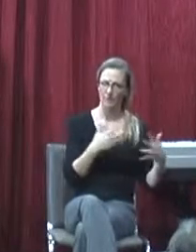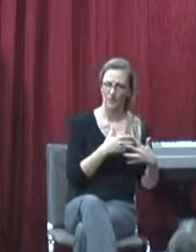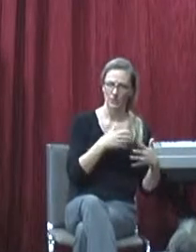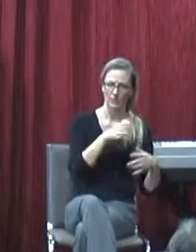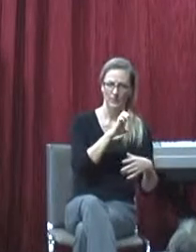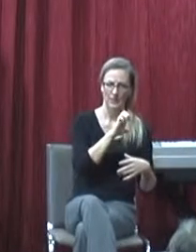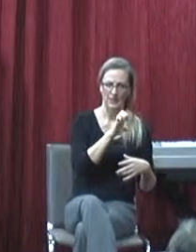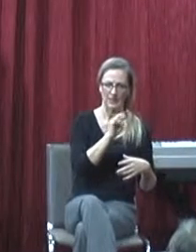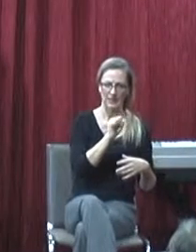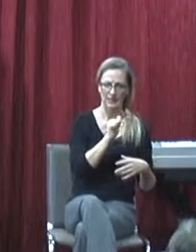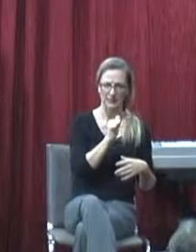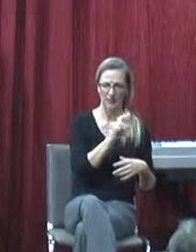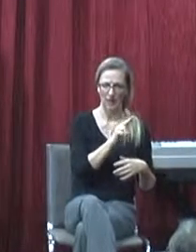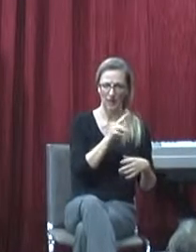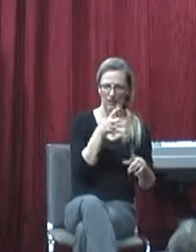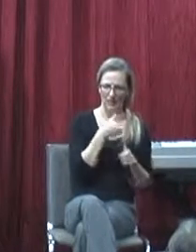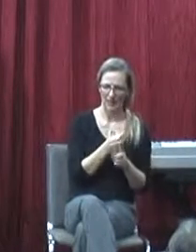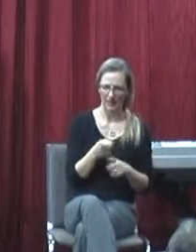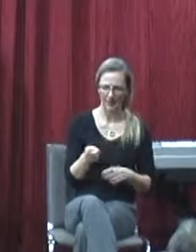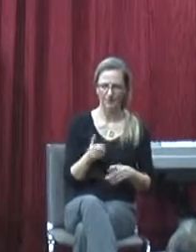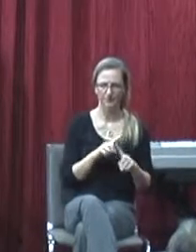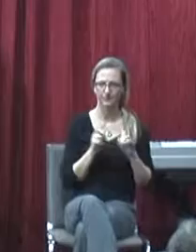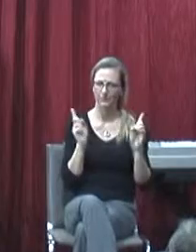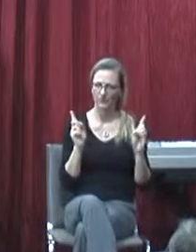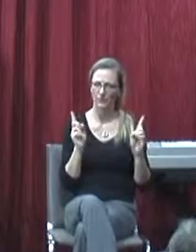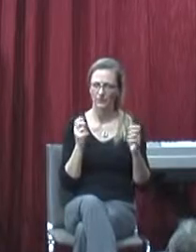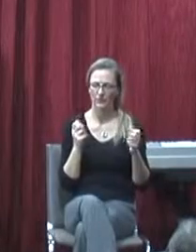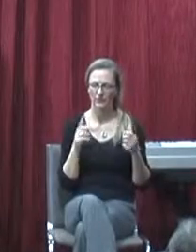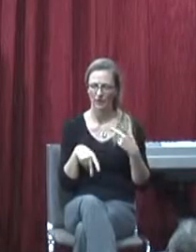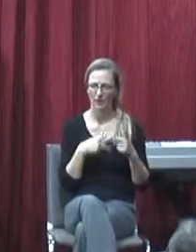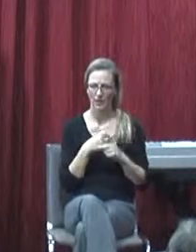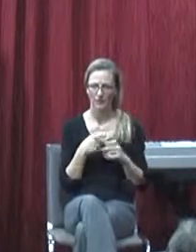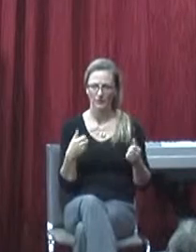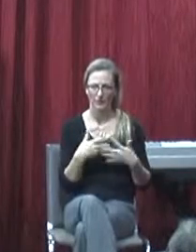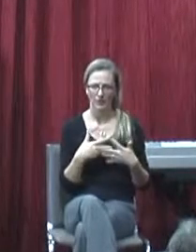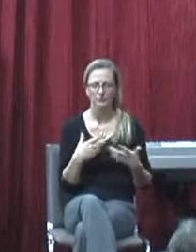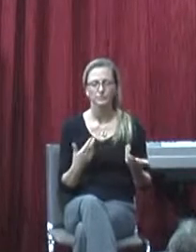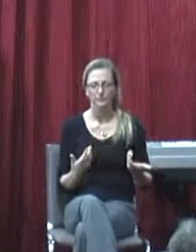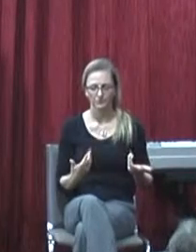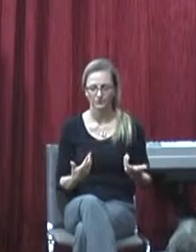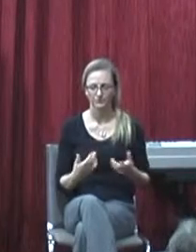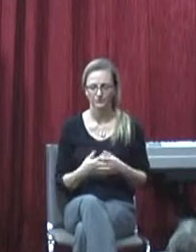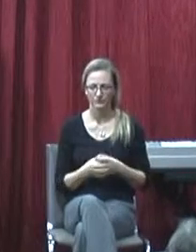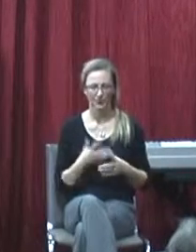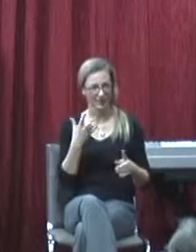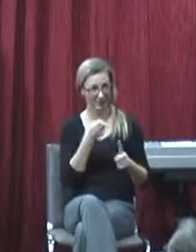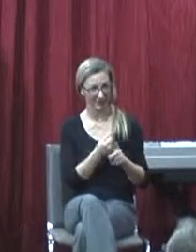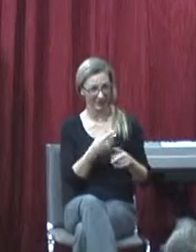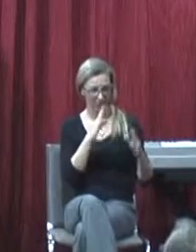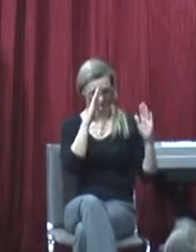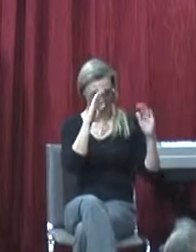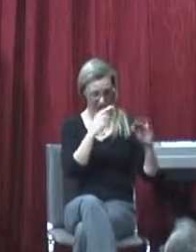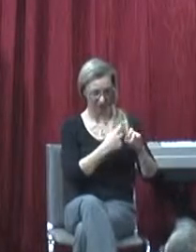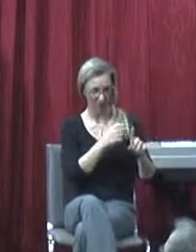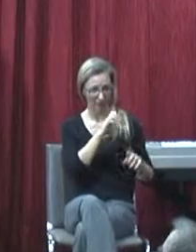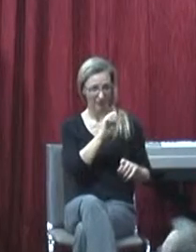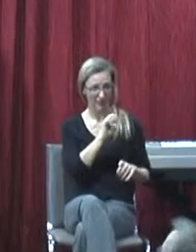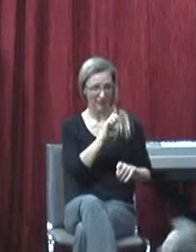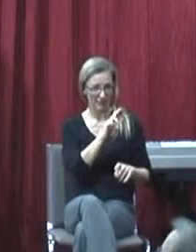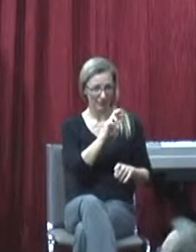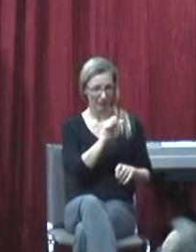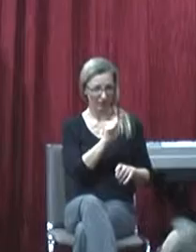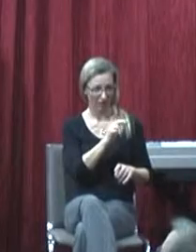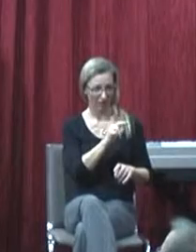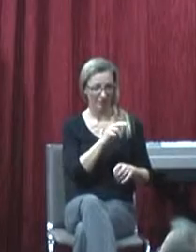Esau attacking him. You see, the attack that he was expecting from Esau, Jacob